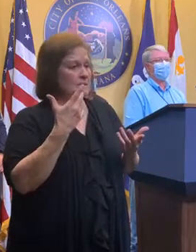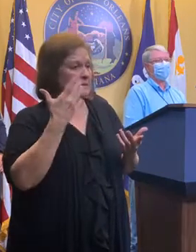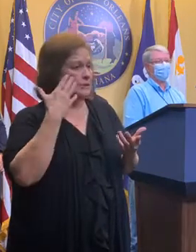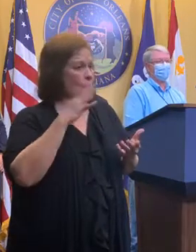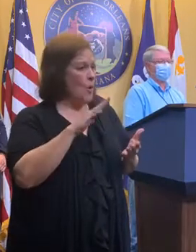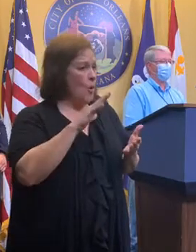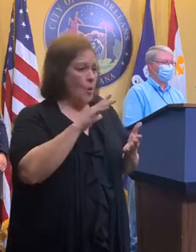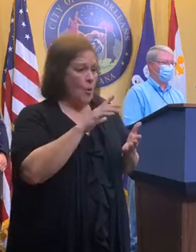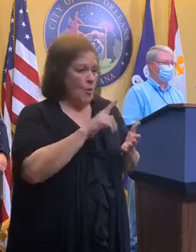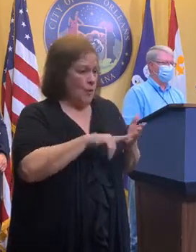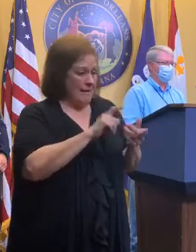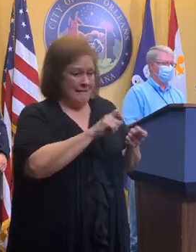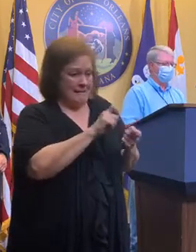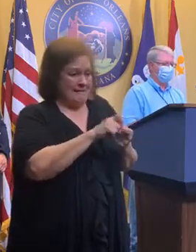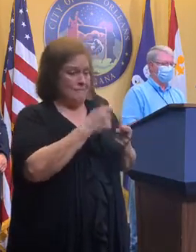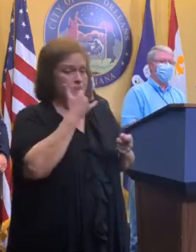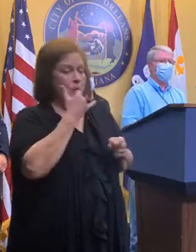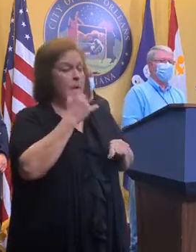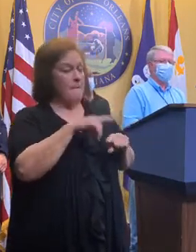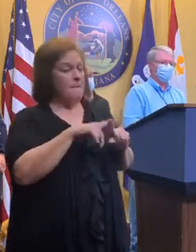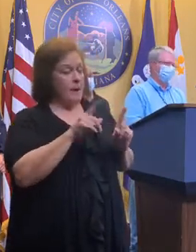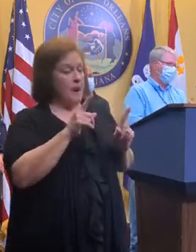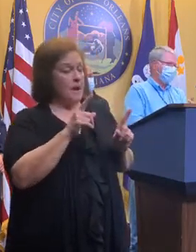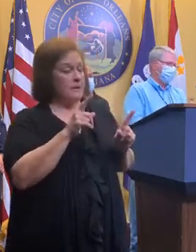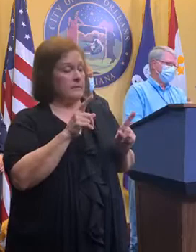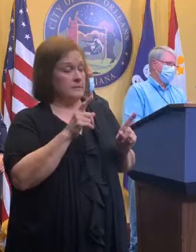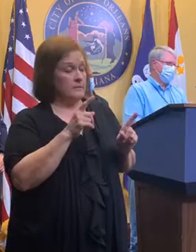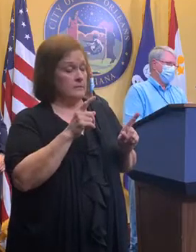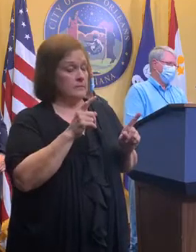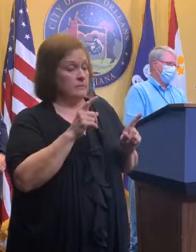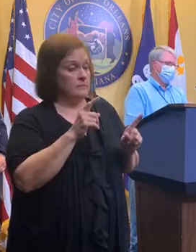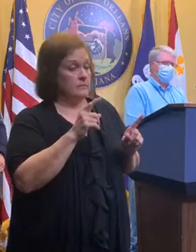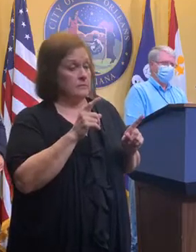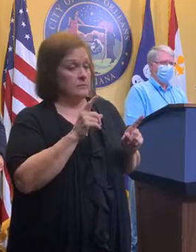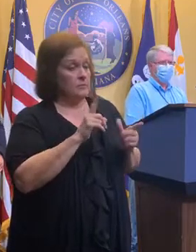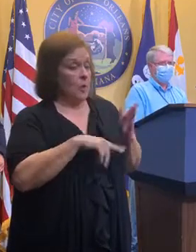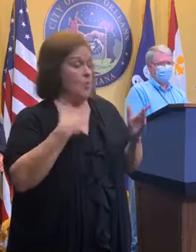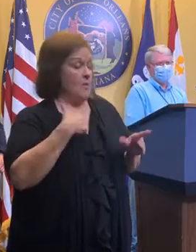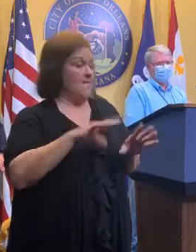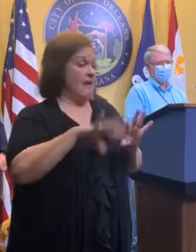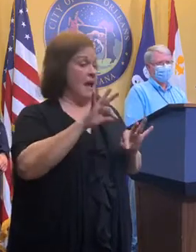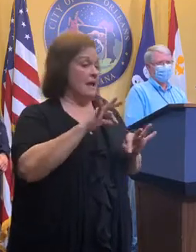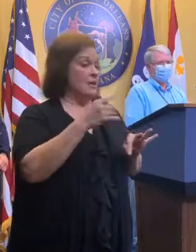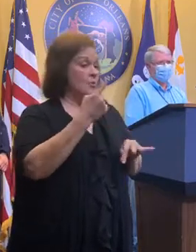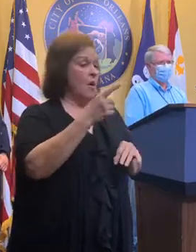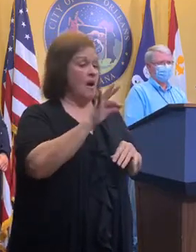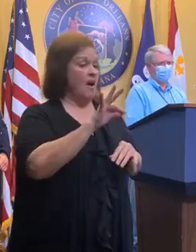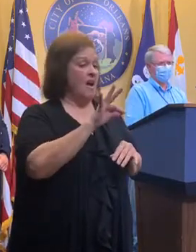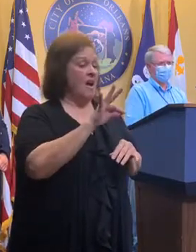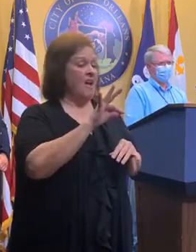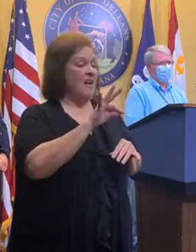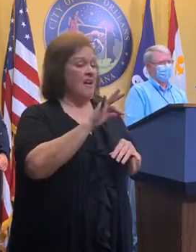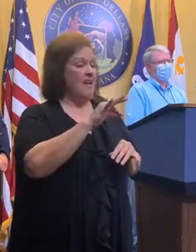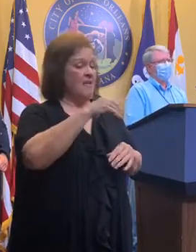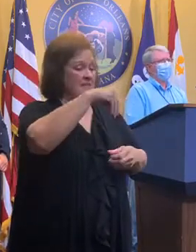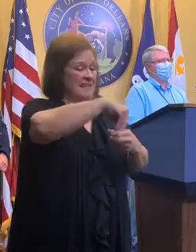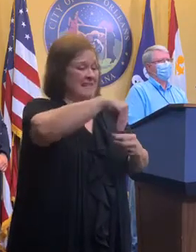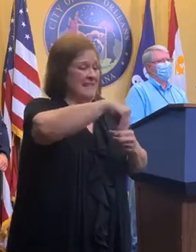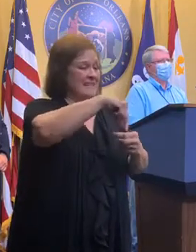the bearing failure was. But what we know so far is this: one of the main bearings on the turbine has failed.